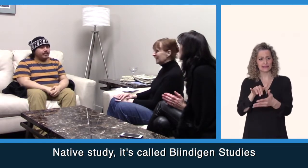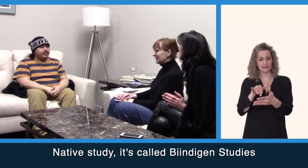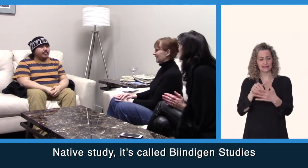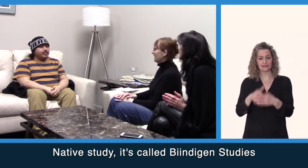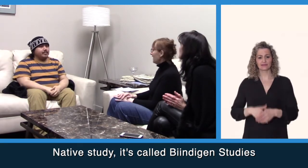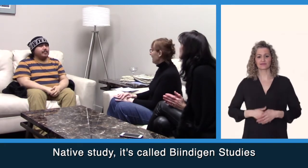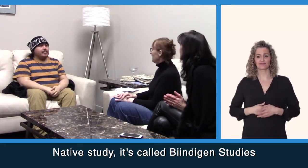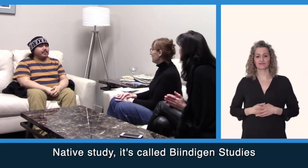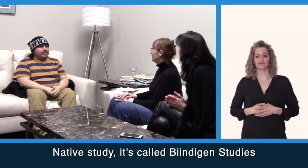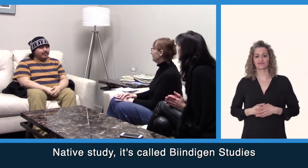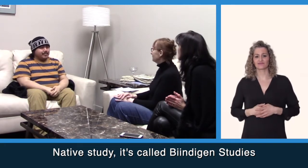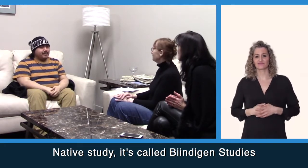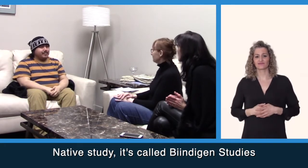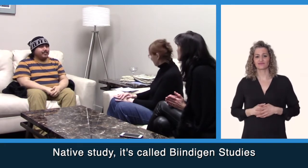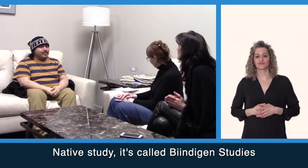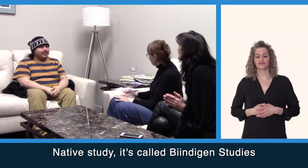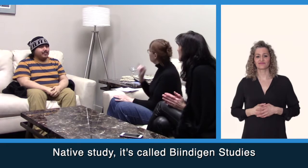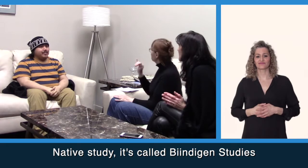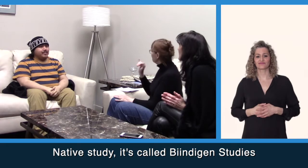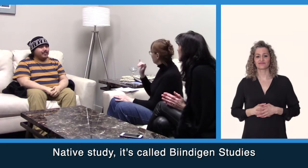Bainjan Studies.